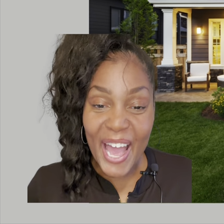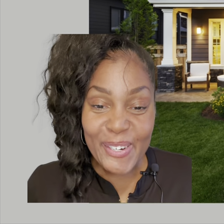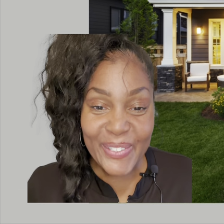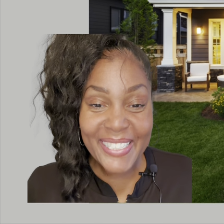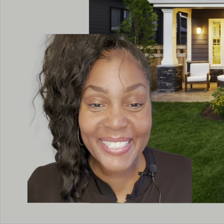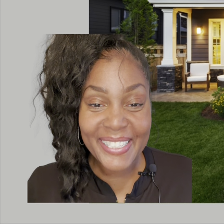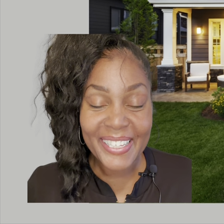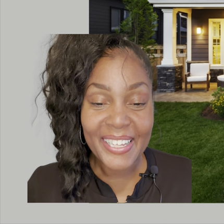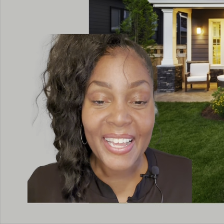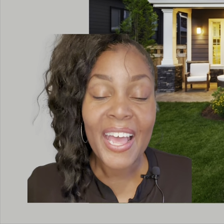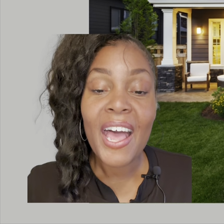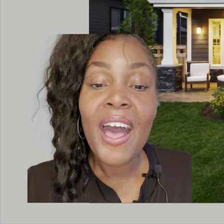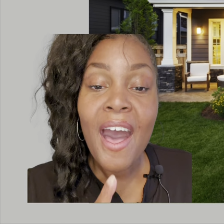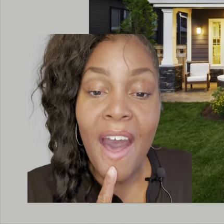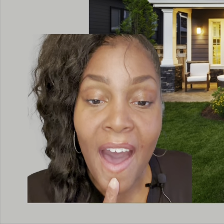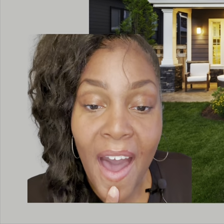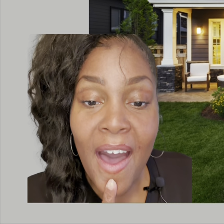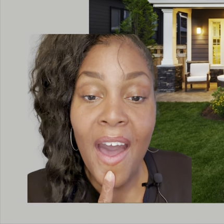House.